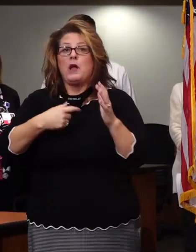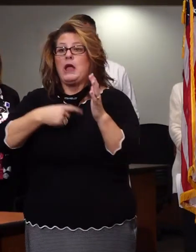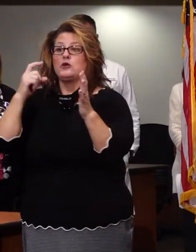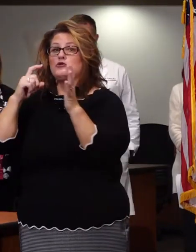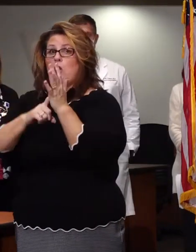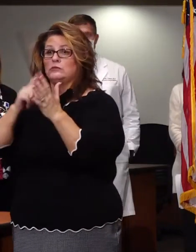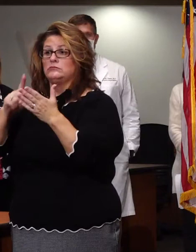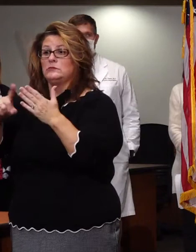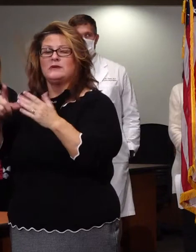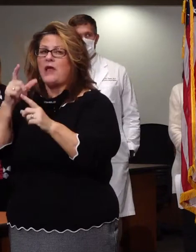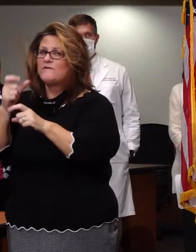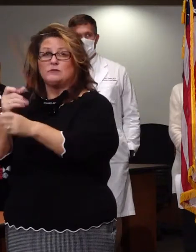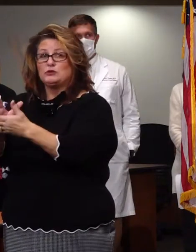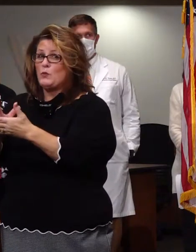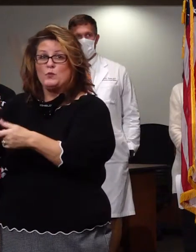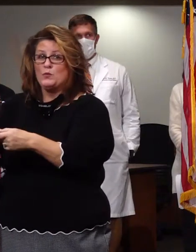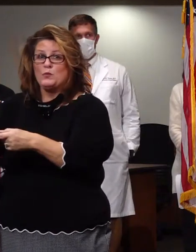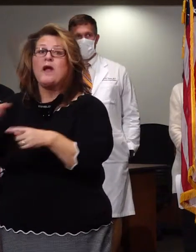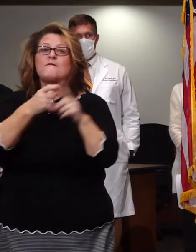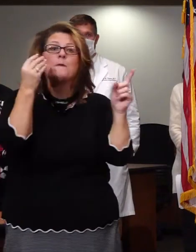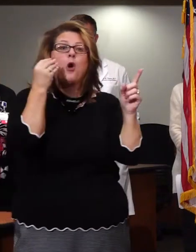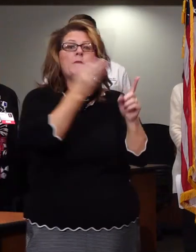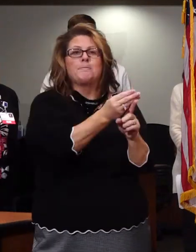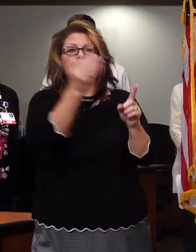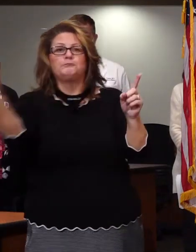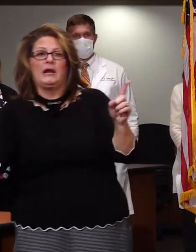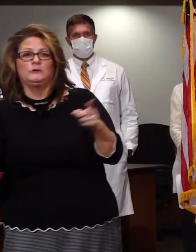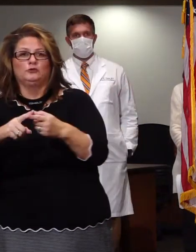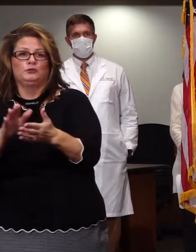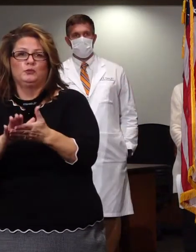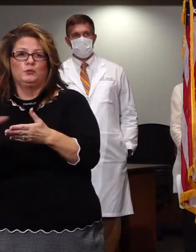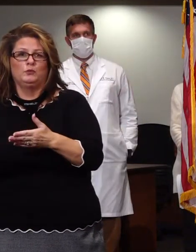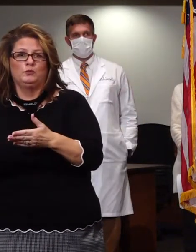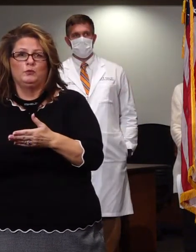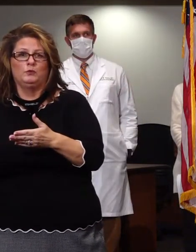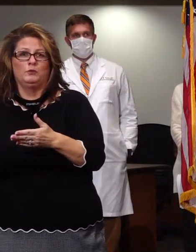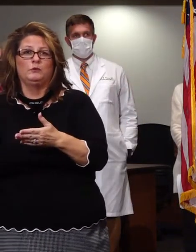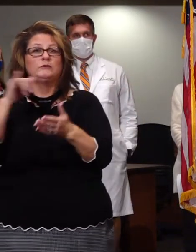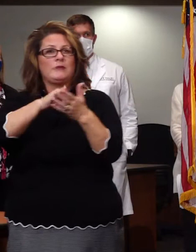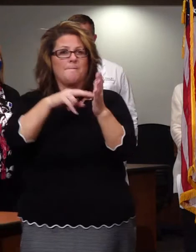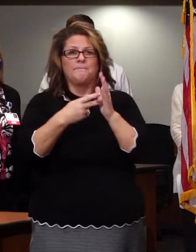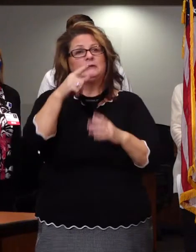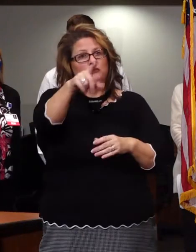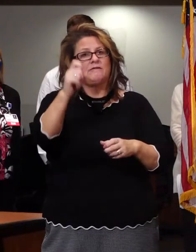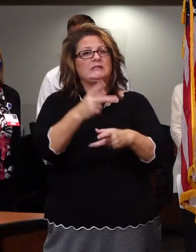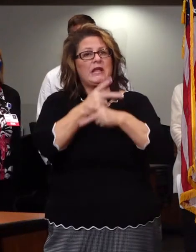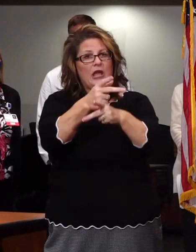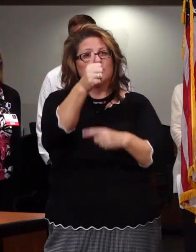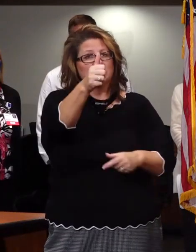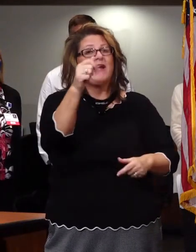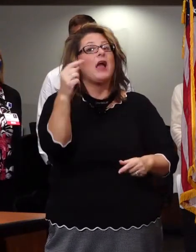everybody will follow those procedures, get the tests, and take care of themselves and follow the